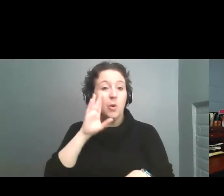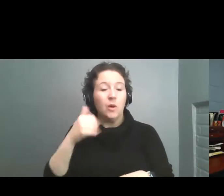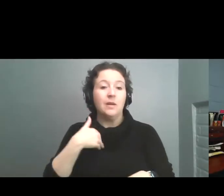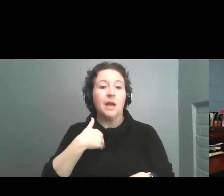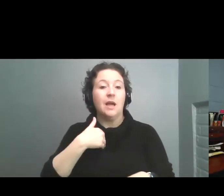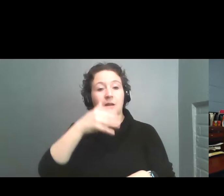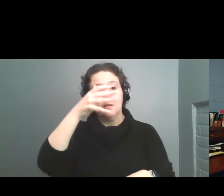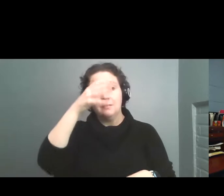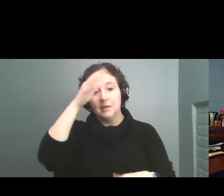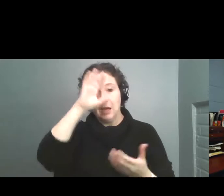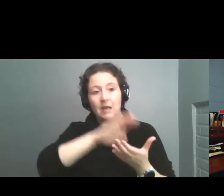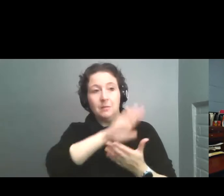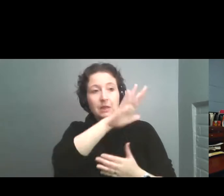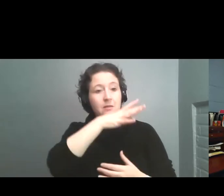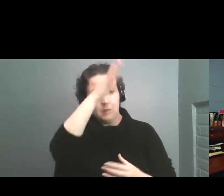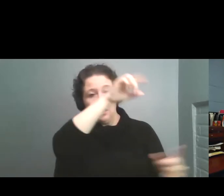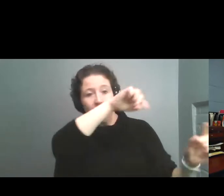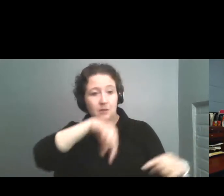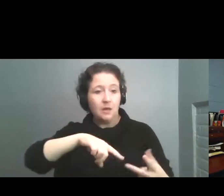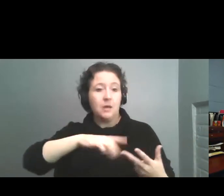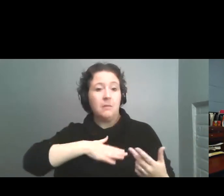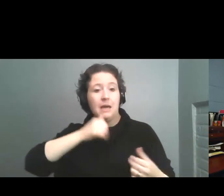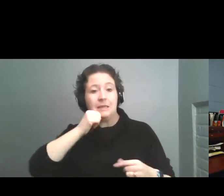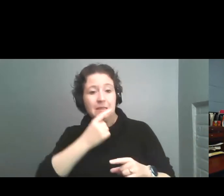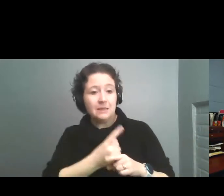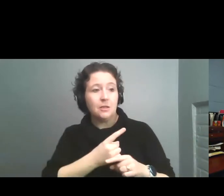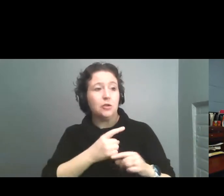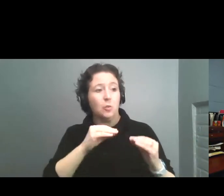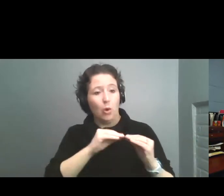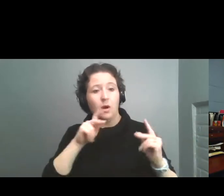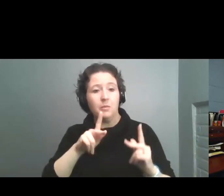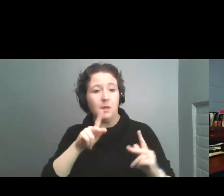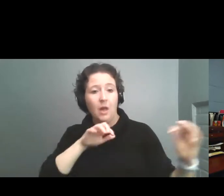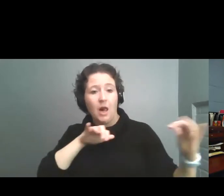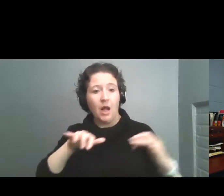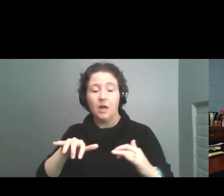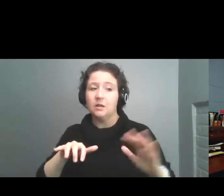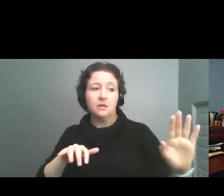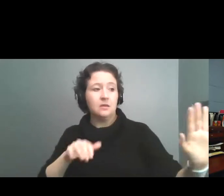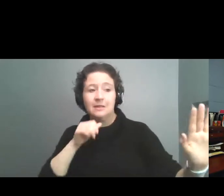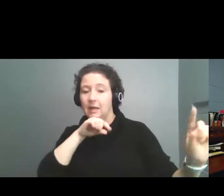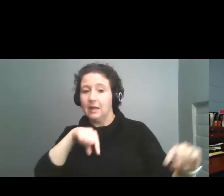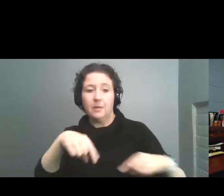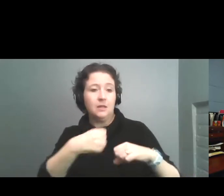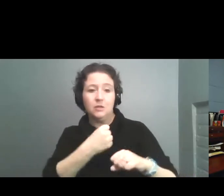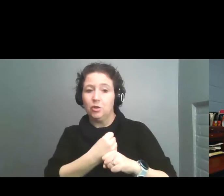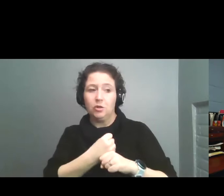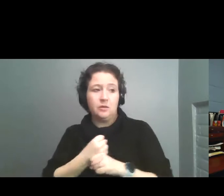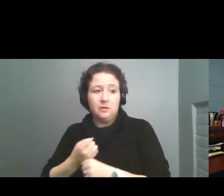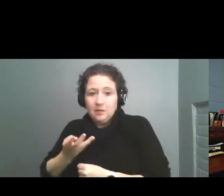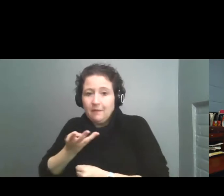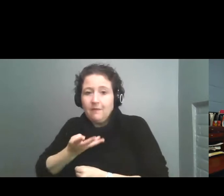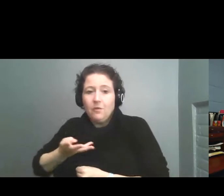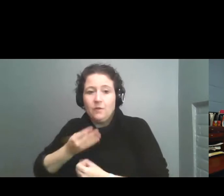and normally we would have my sister, our extended family, and they are not coming over this year. We are just going to have a family